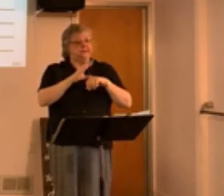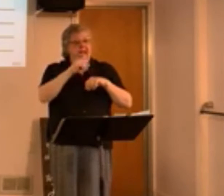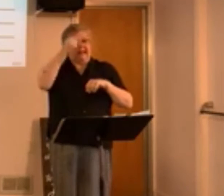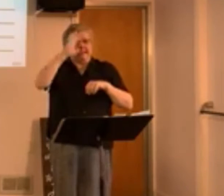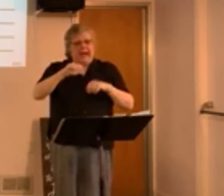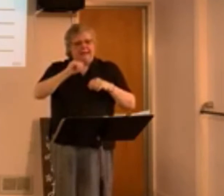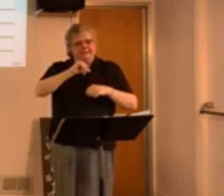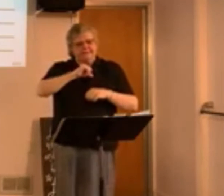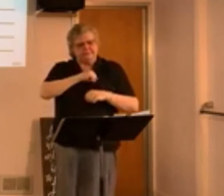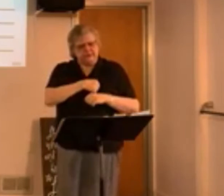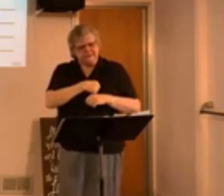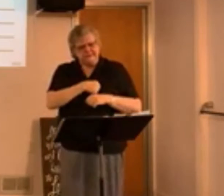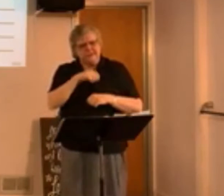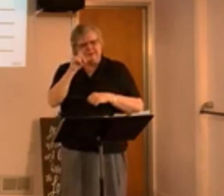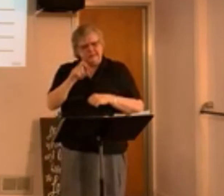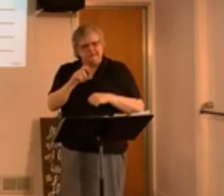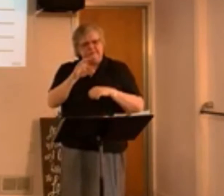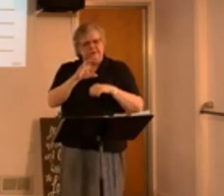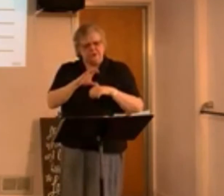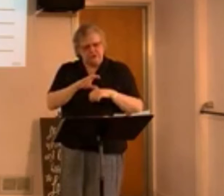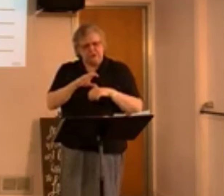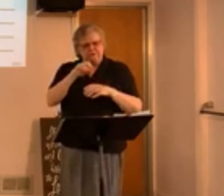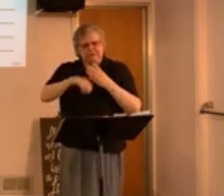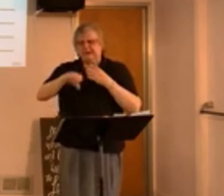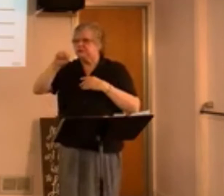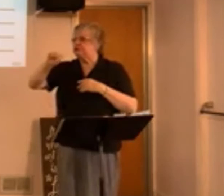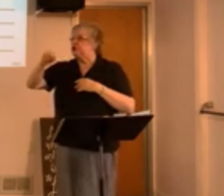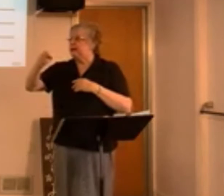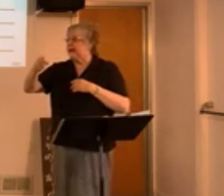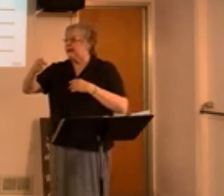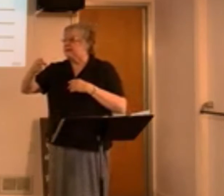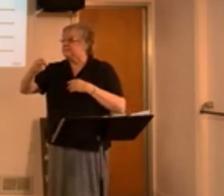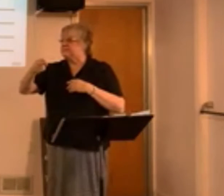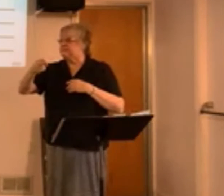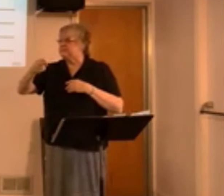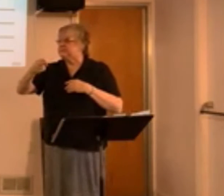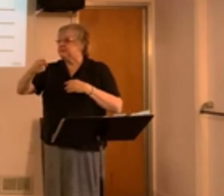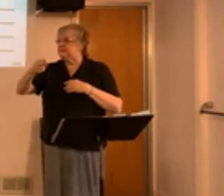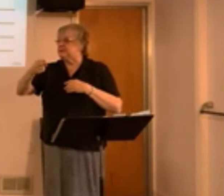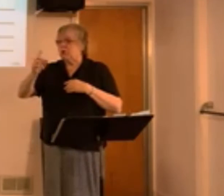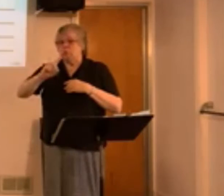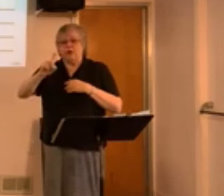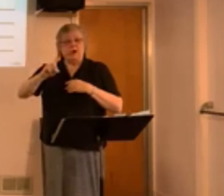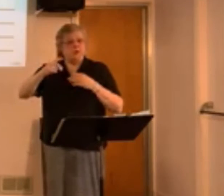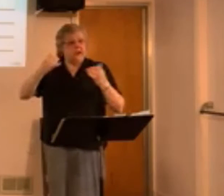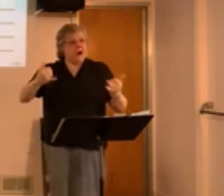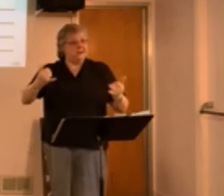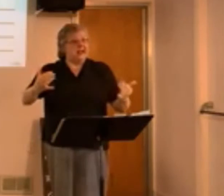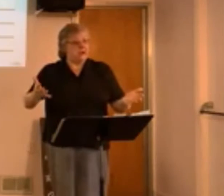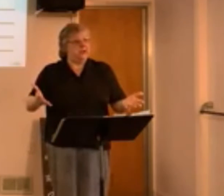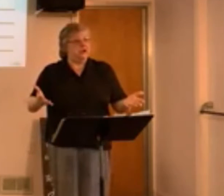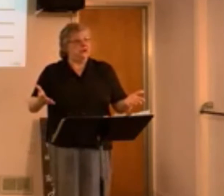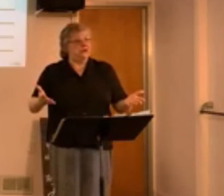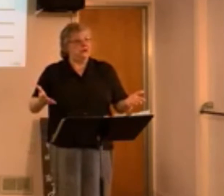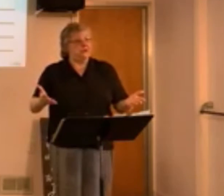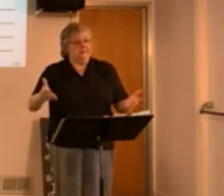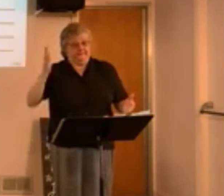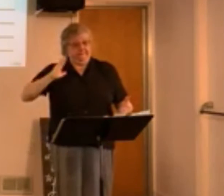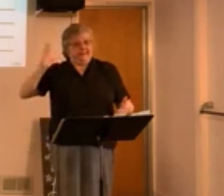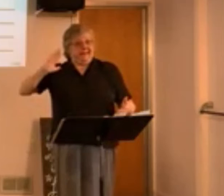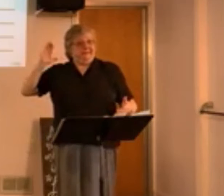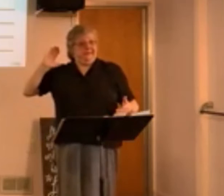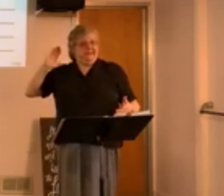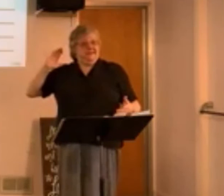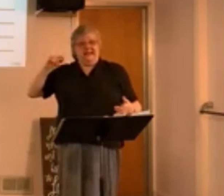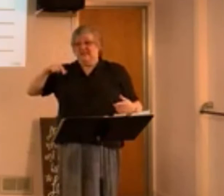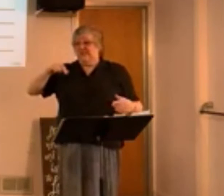God impressed him that there needs to be a church in Sterling Township, where we currently are. Back then, this was